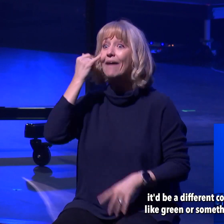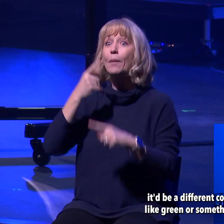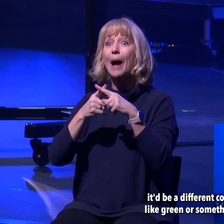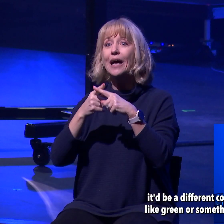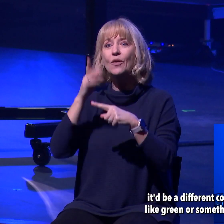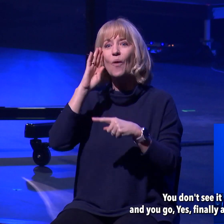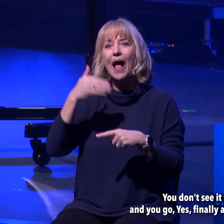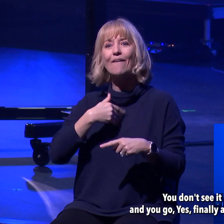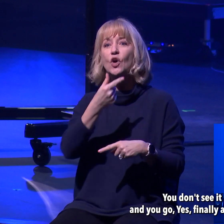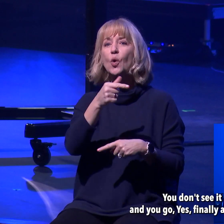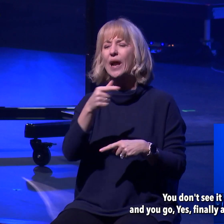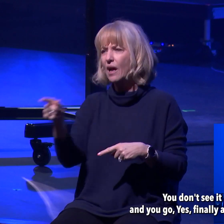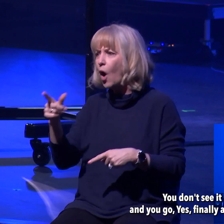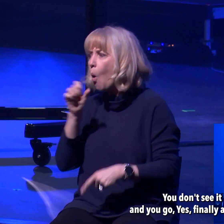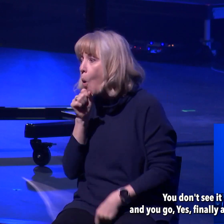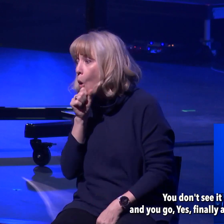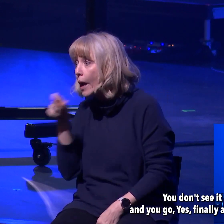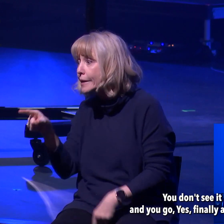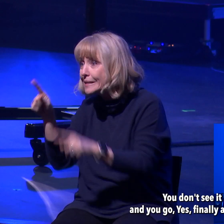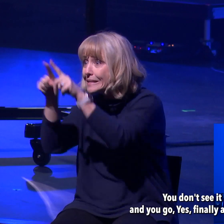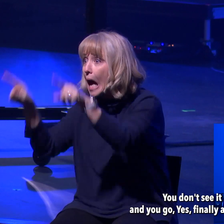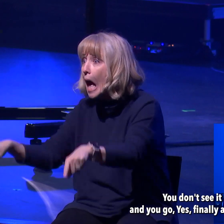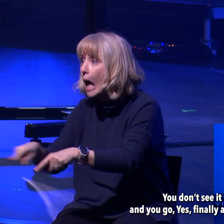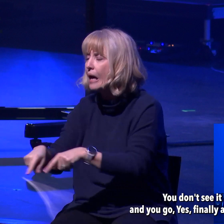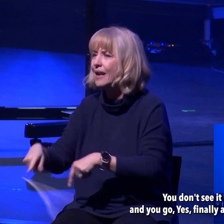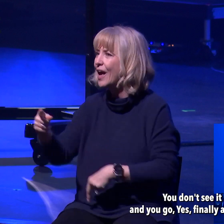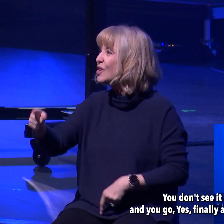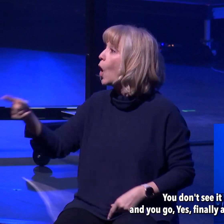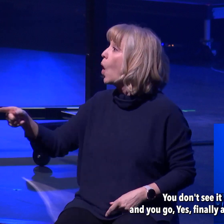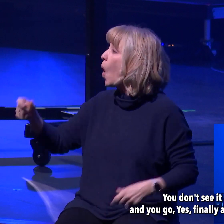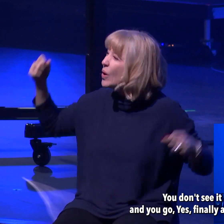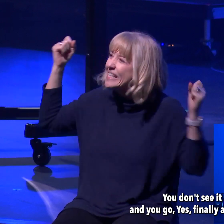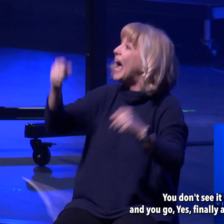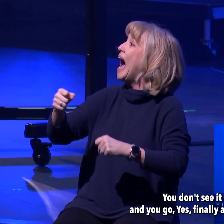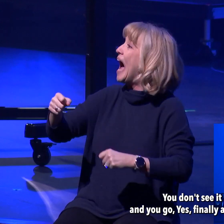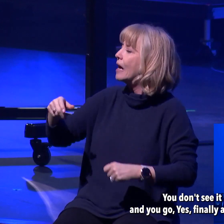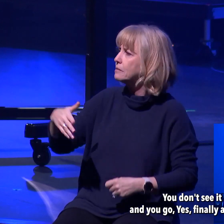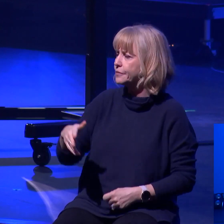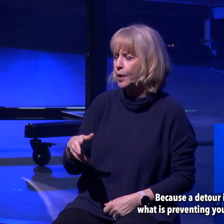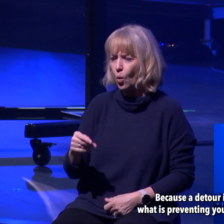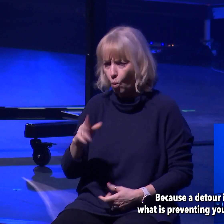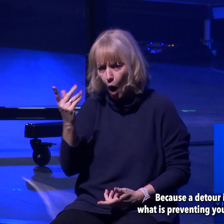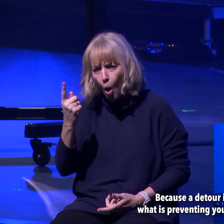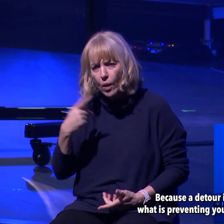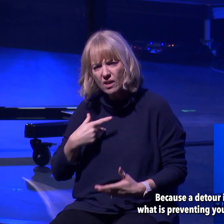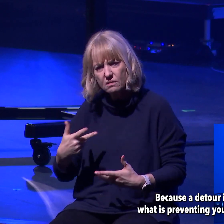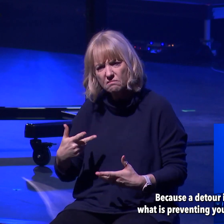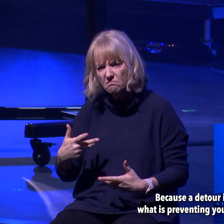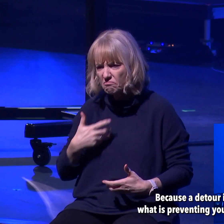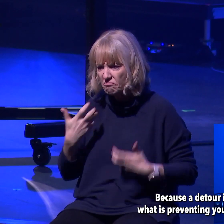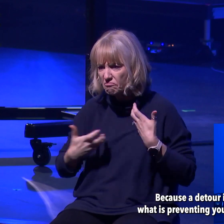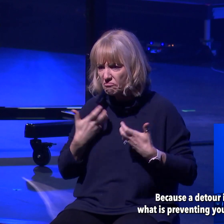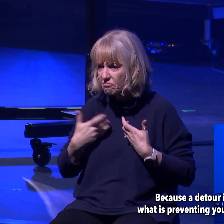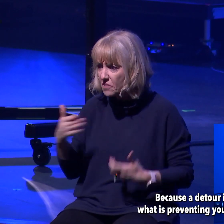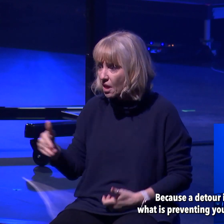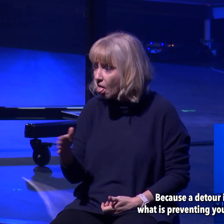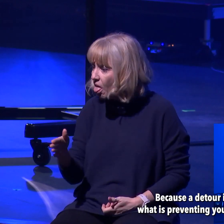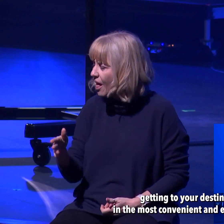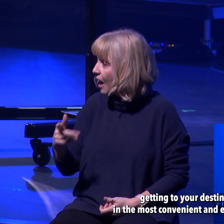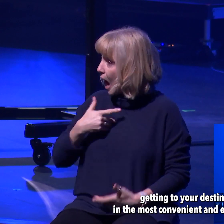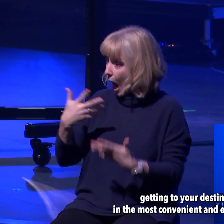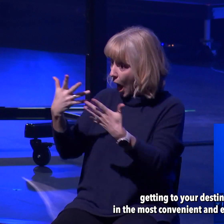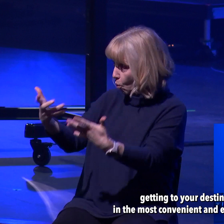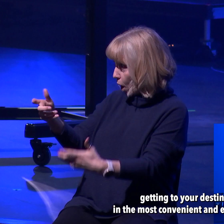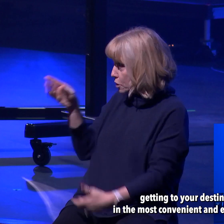something. You don't see it and you go, yes, finally a detour. Because a detour is what is preventing you